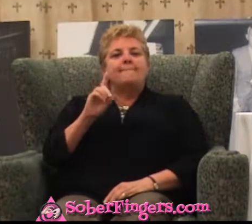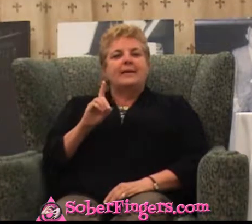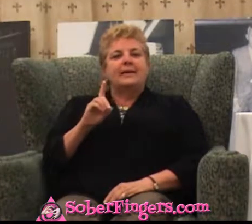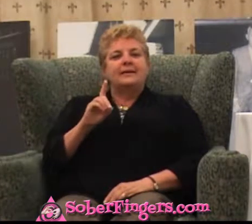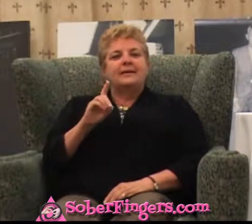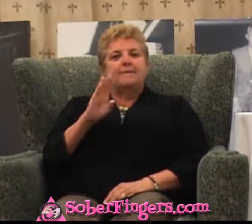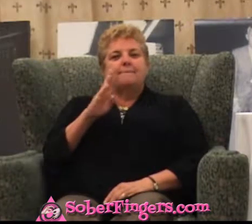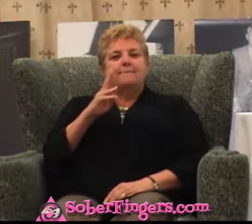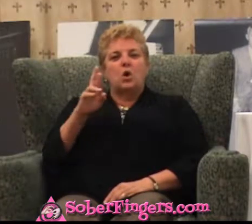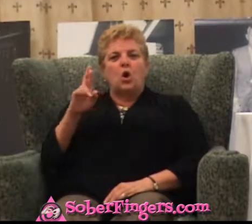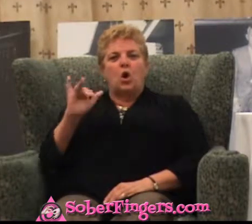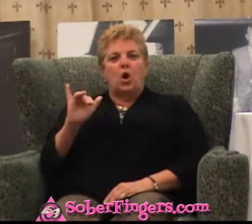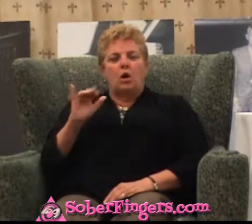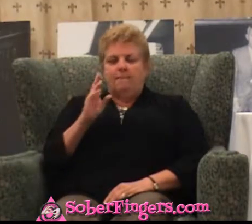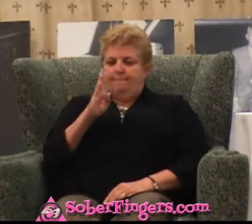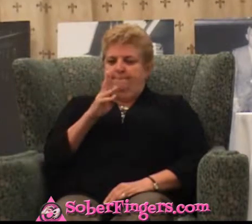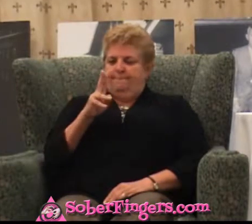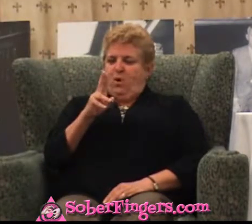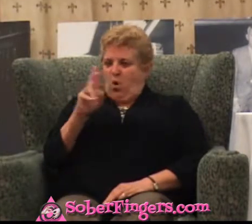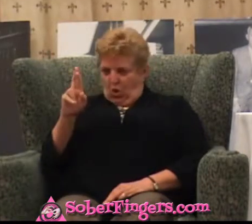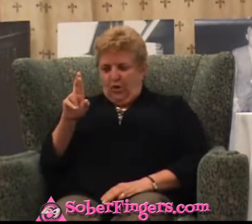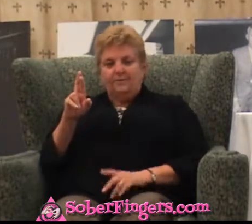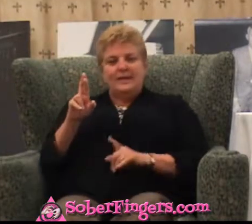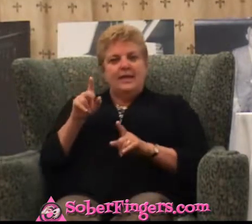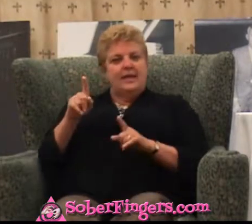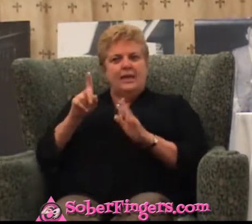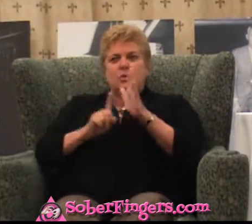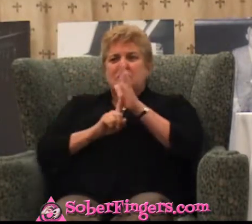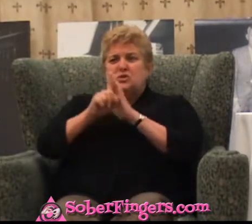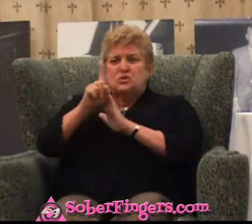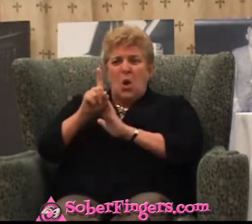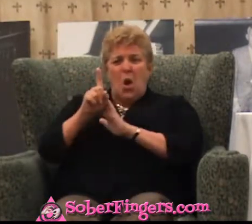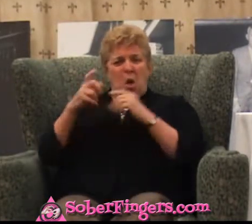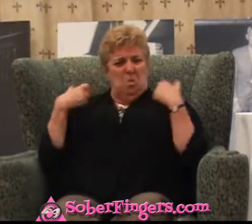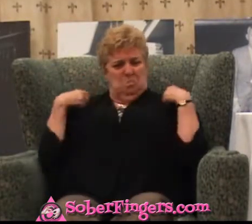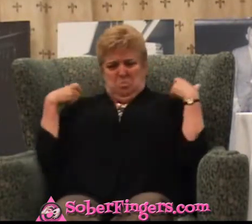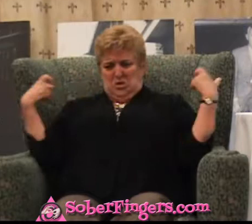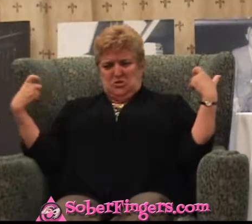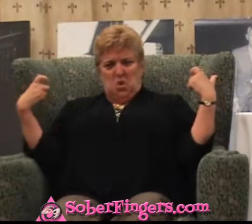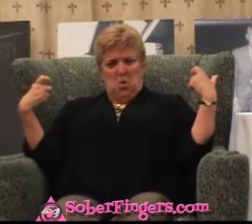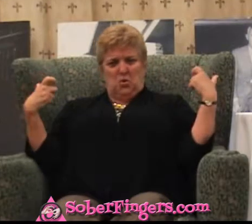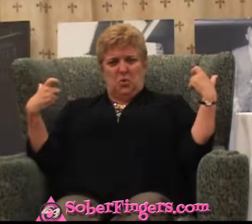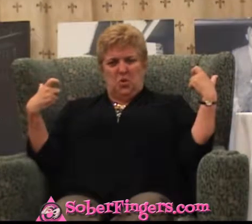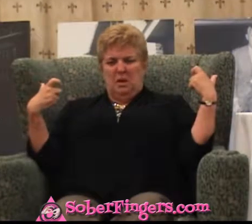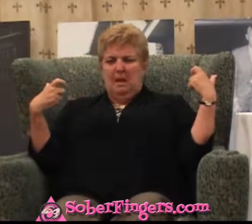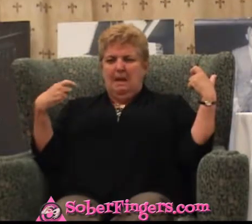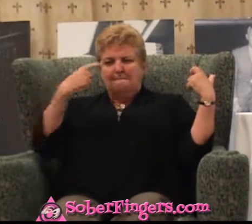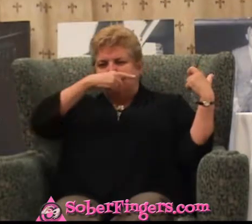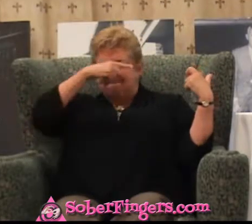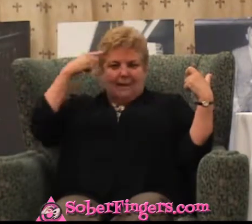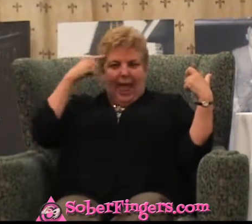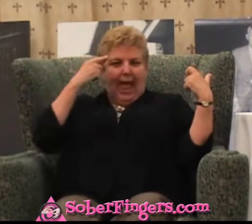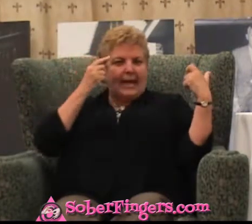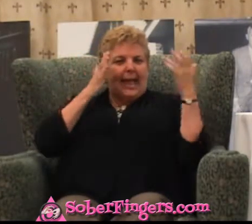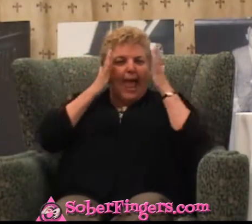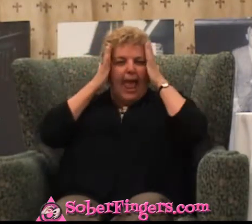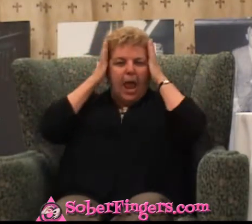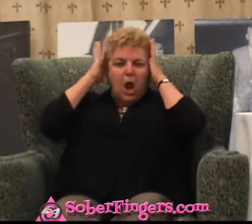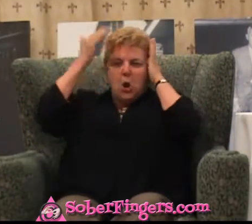on television. He was tall, broad-shouldered, jet black hair that was slicked back. And I'm not talking about the